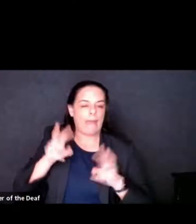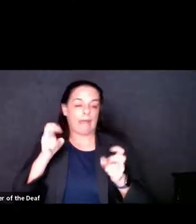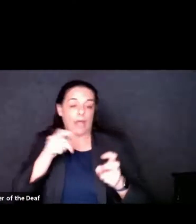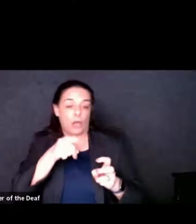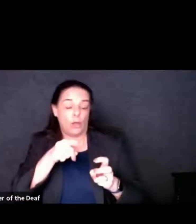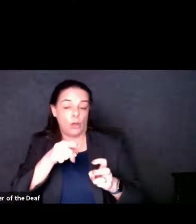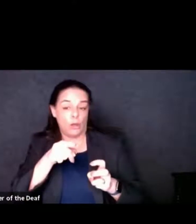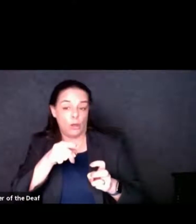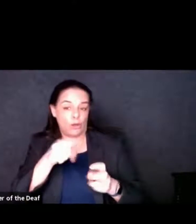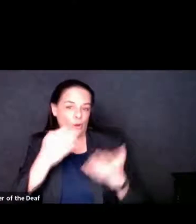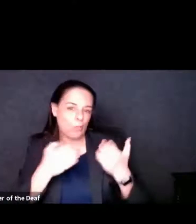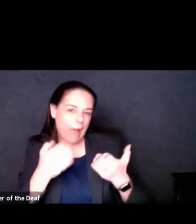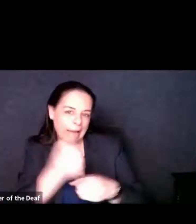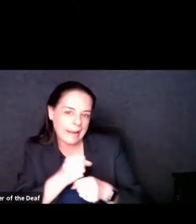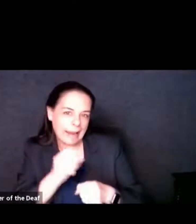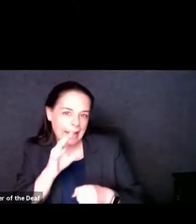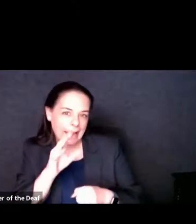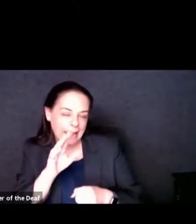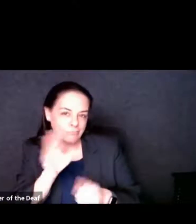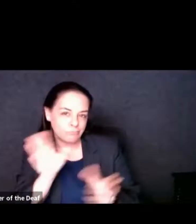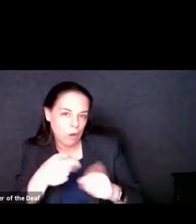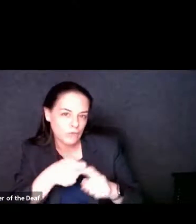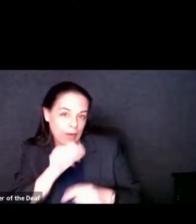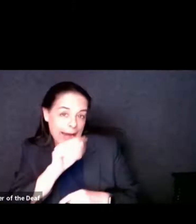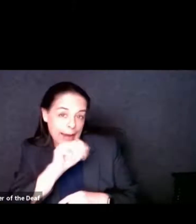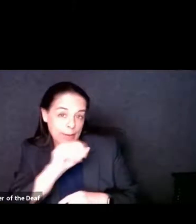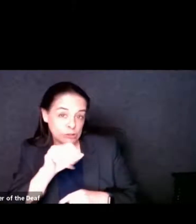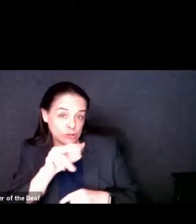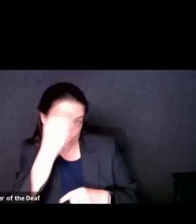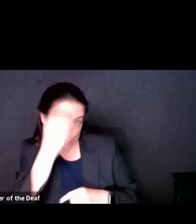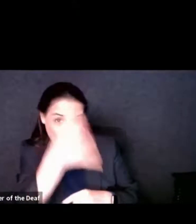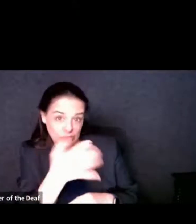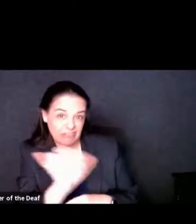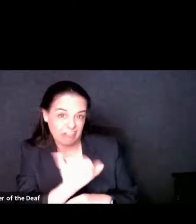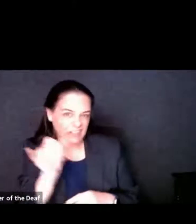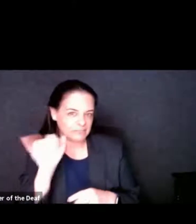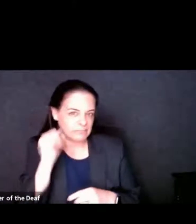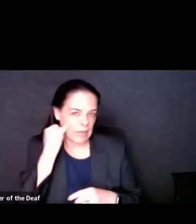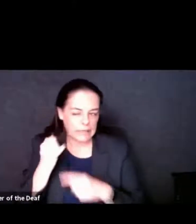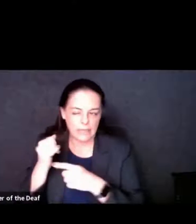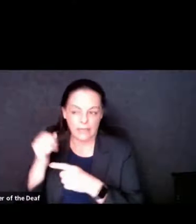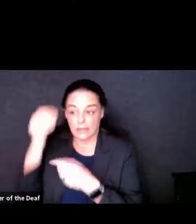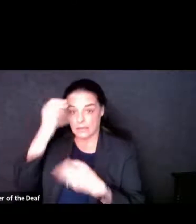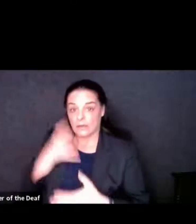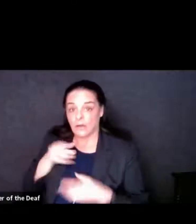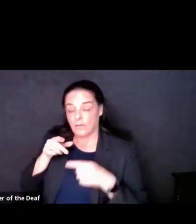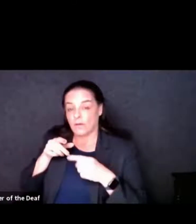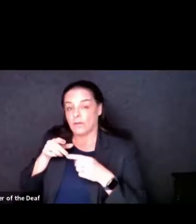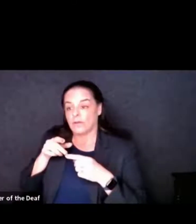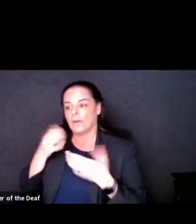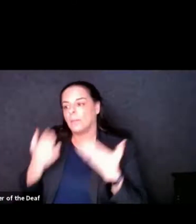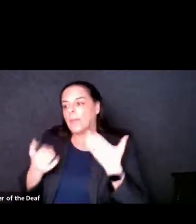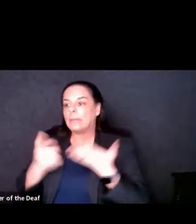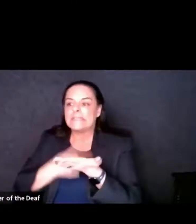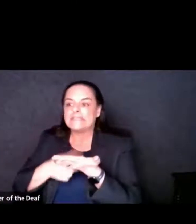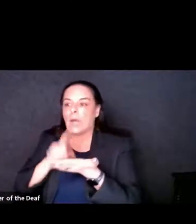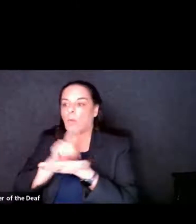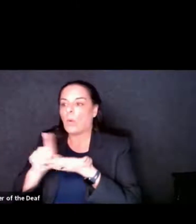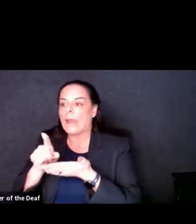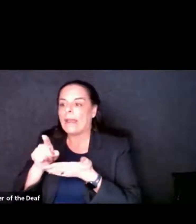delivery from Amazon or something. We get notice that it's on its way, usually sometime during the week before it gets here. And